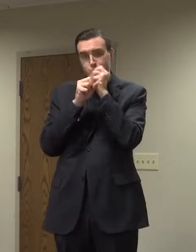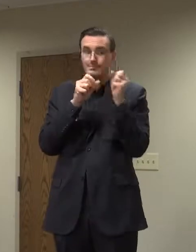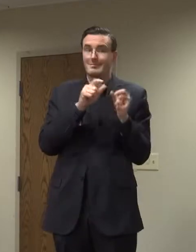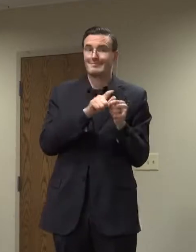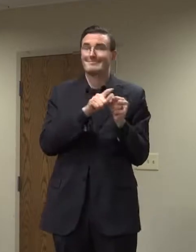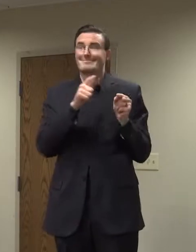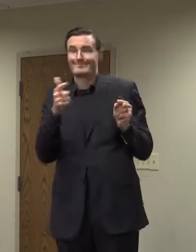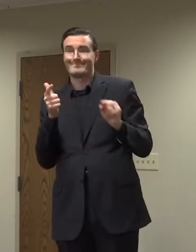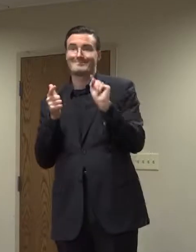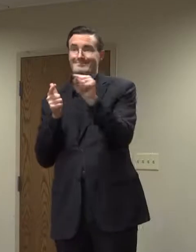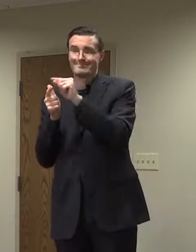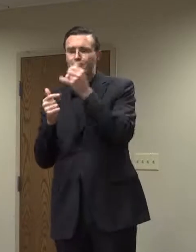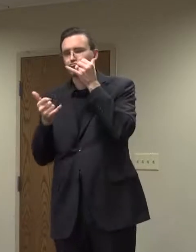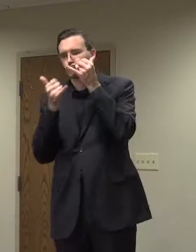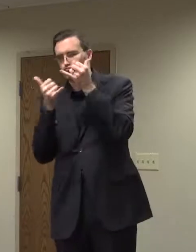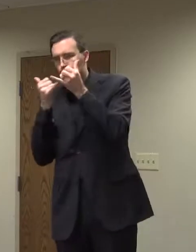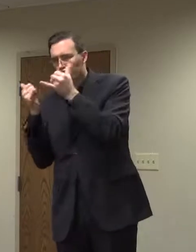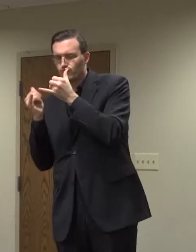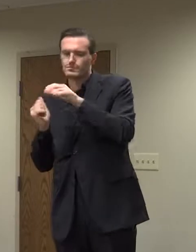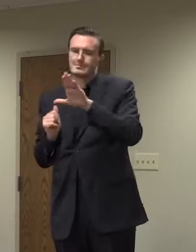the necessary steps and actions.